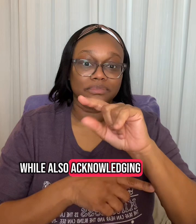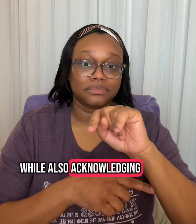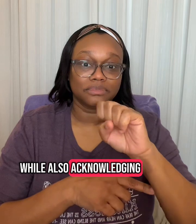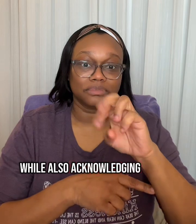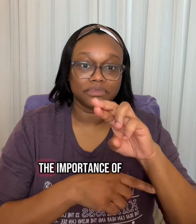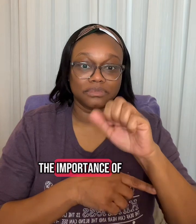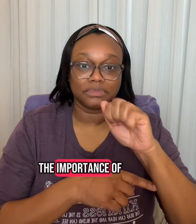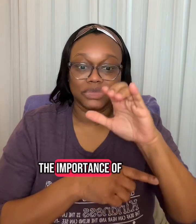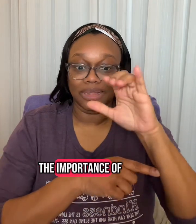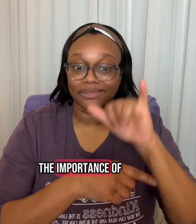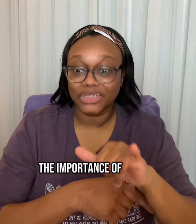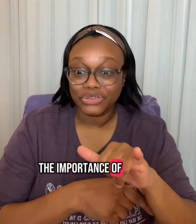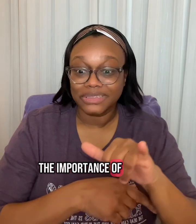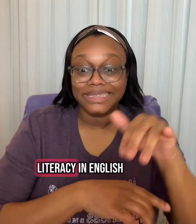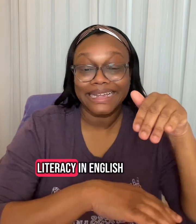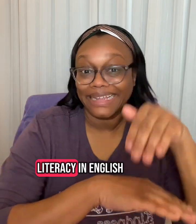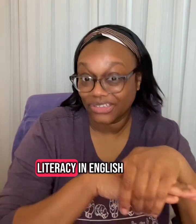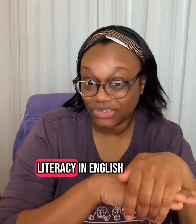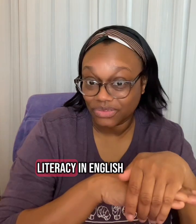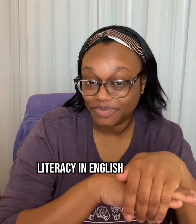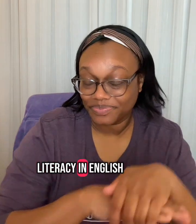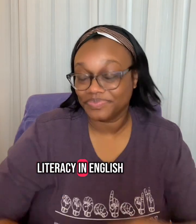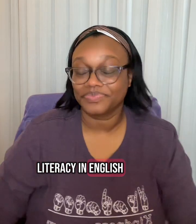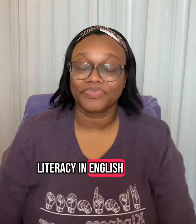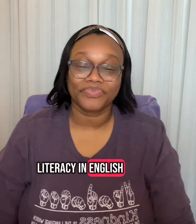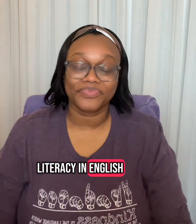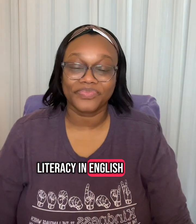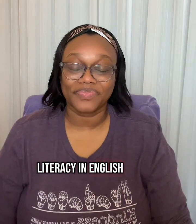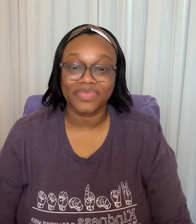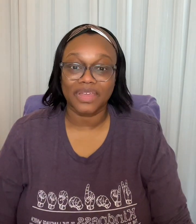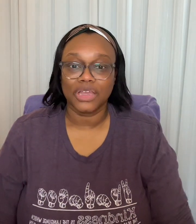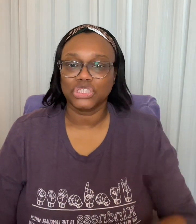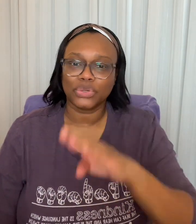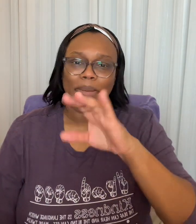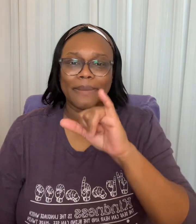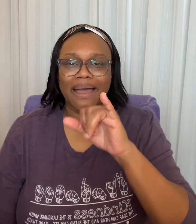acknowledging the importance of literacy in English.